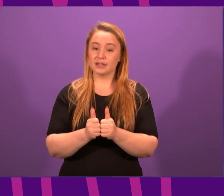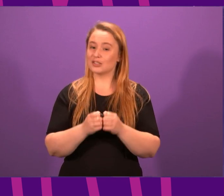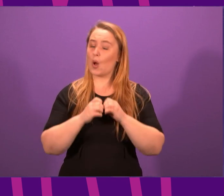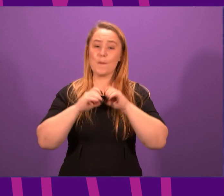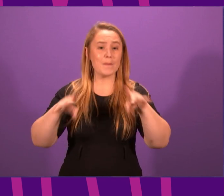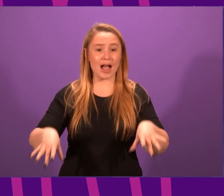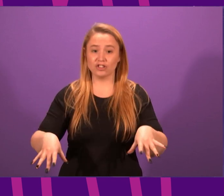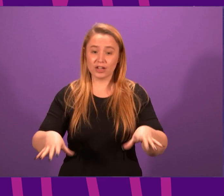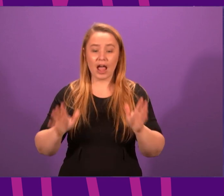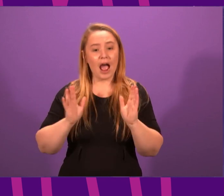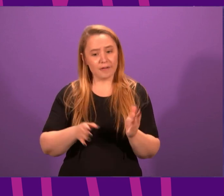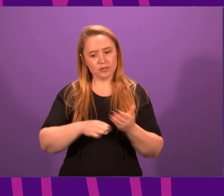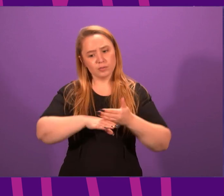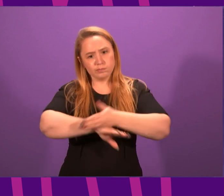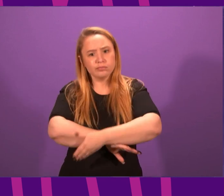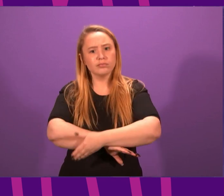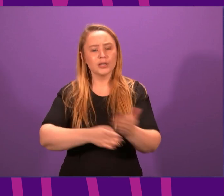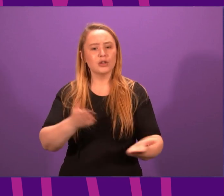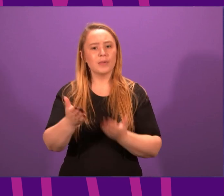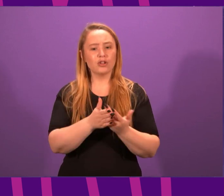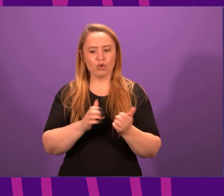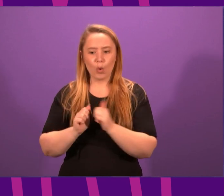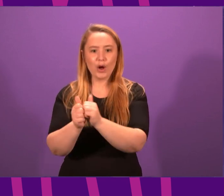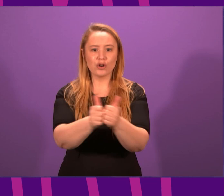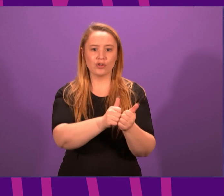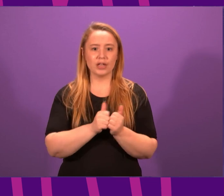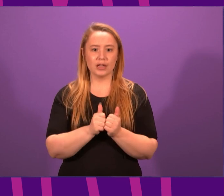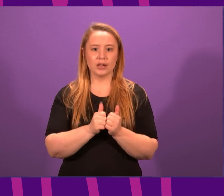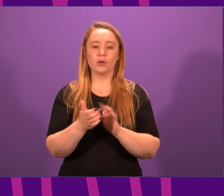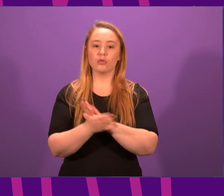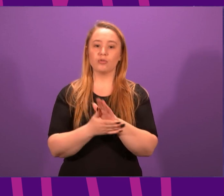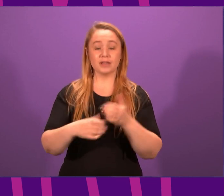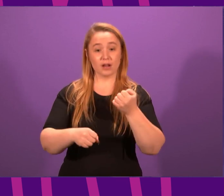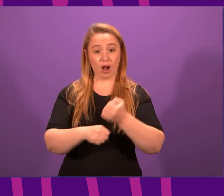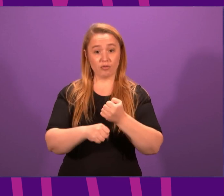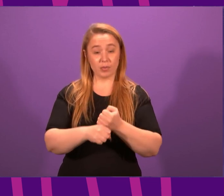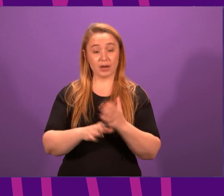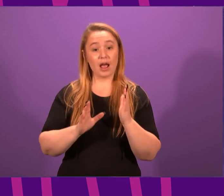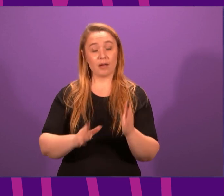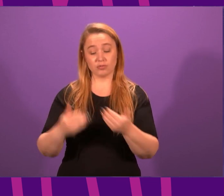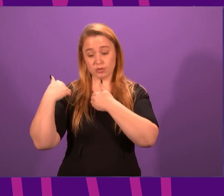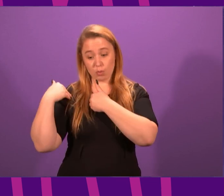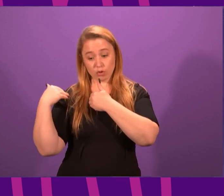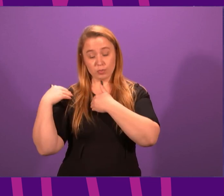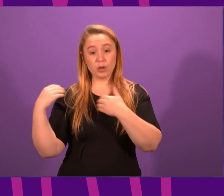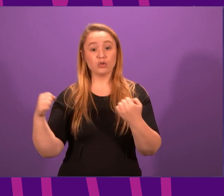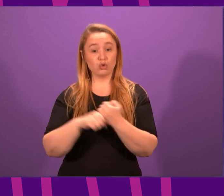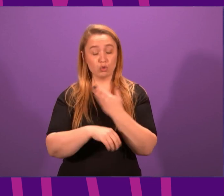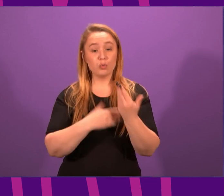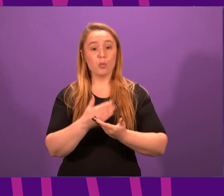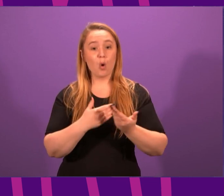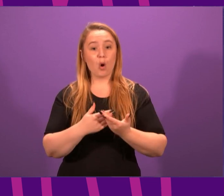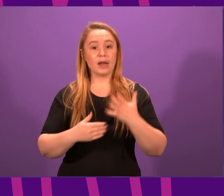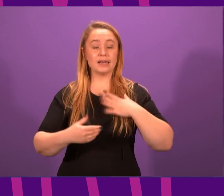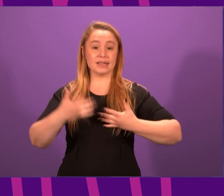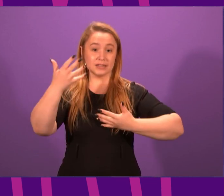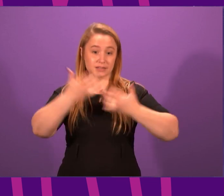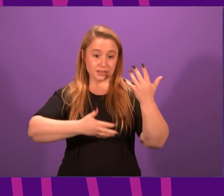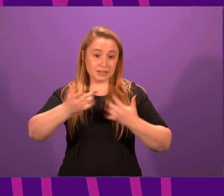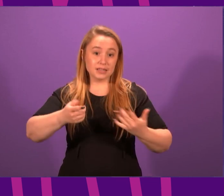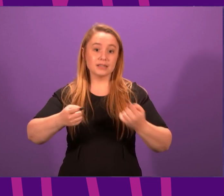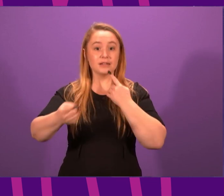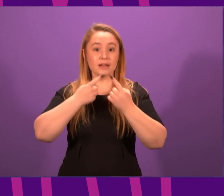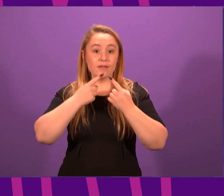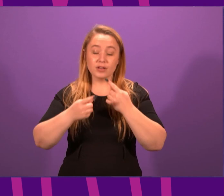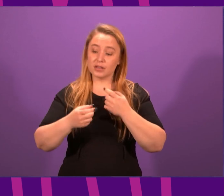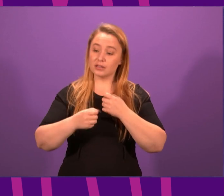have to work at it. And that it requires government to do more, to share not just data and evidence, but expert